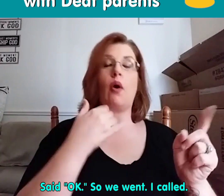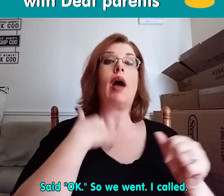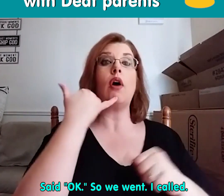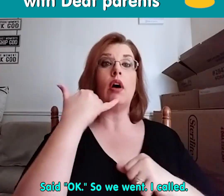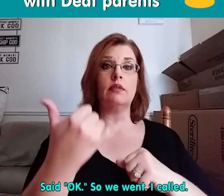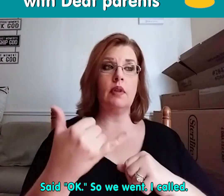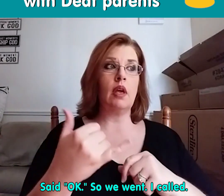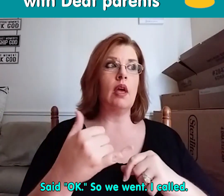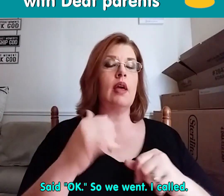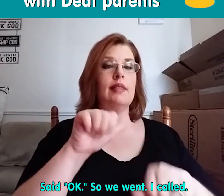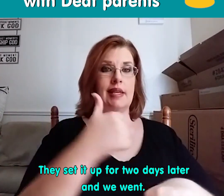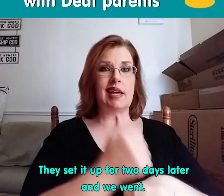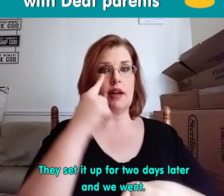what's called